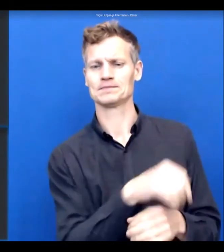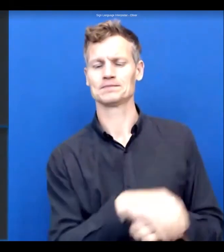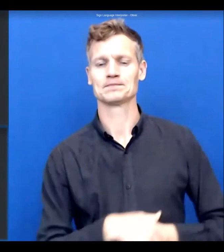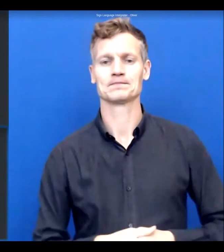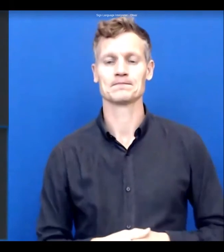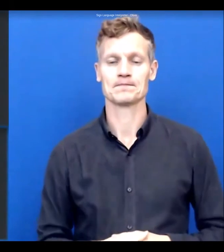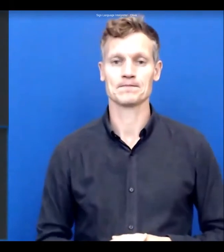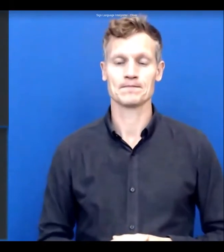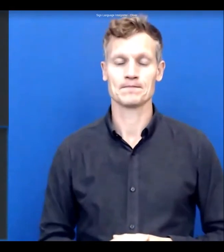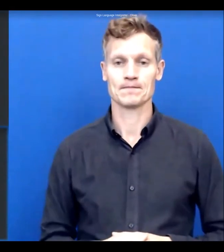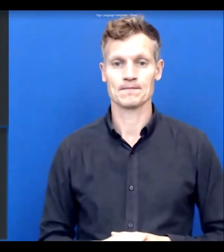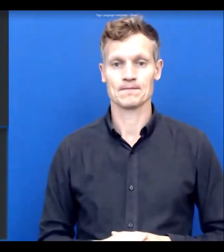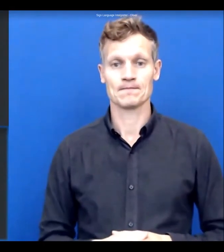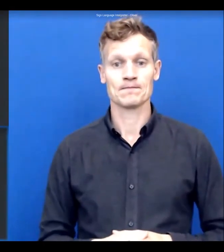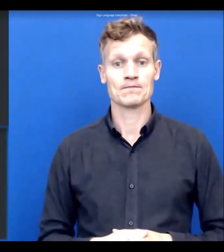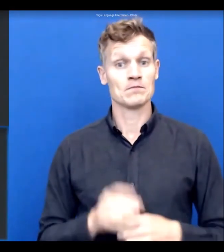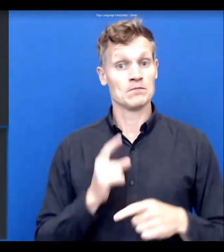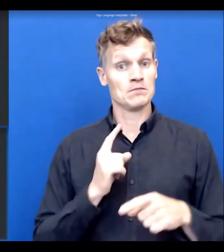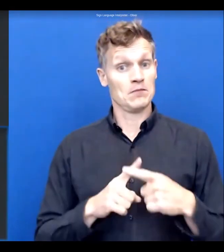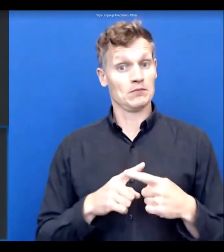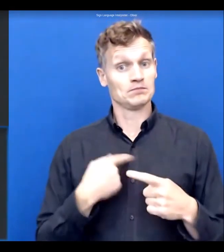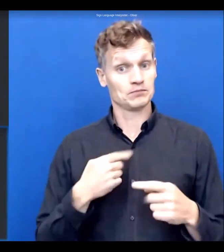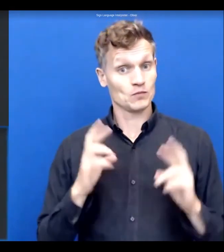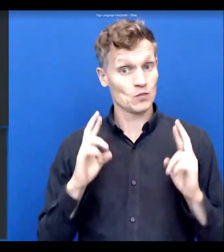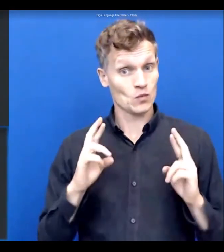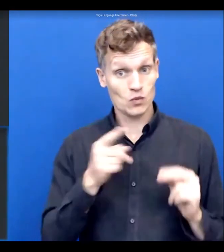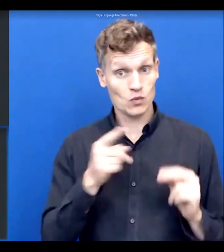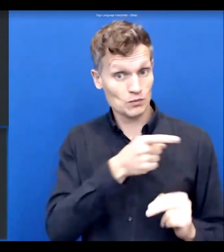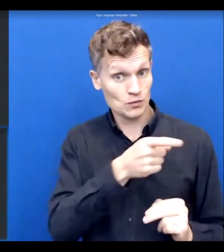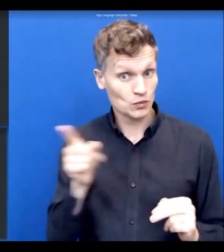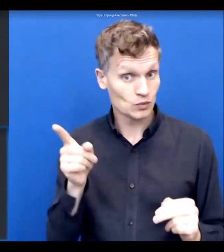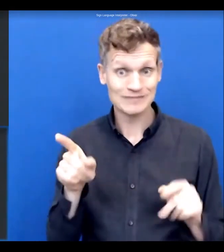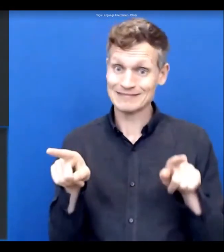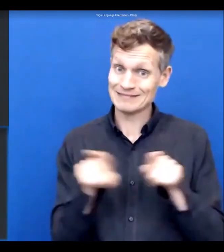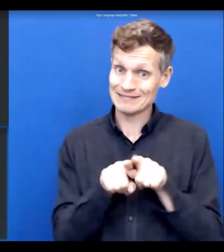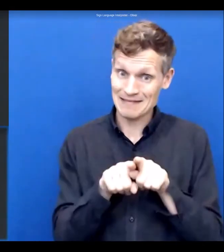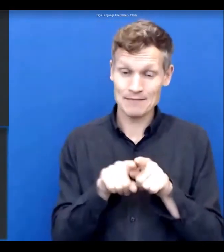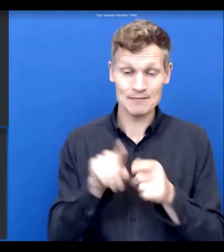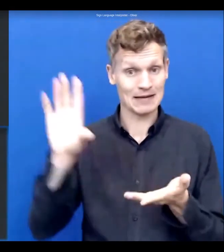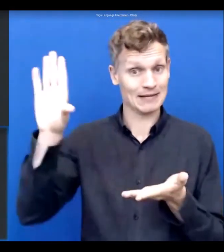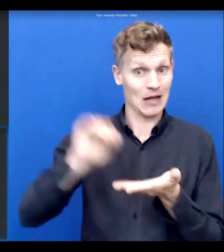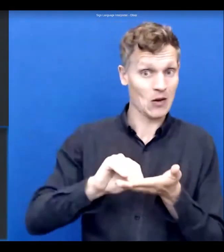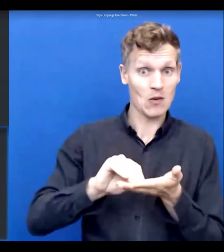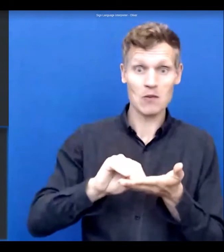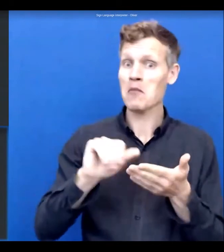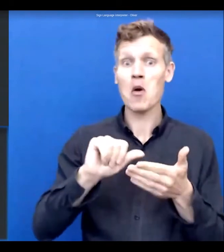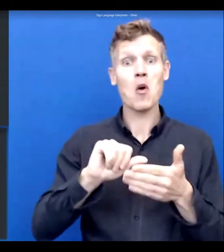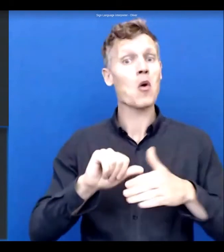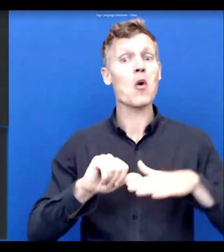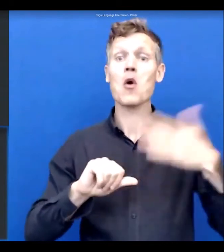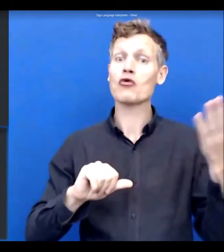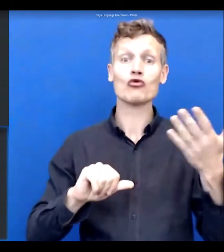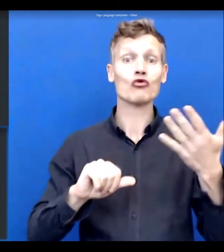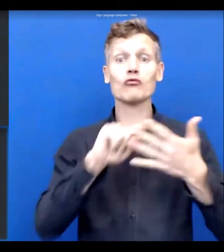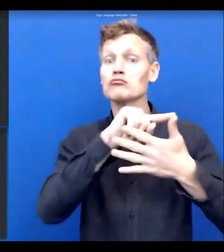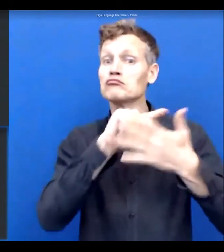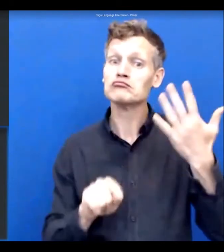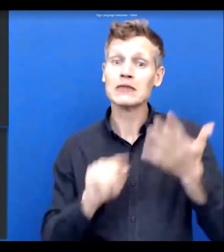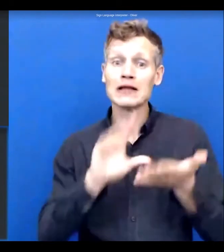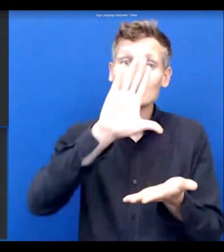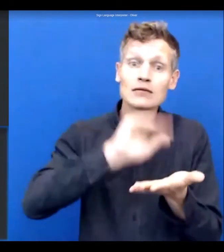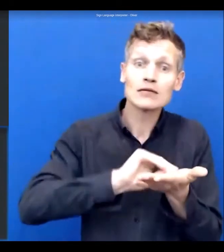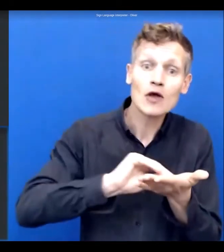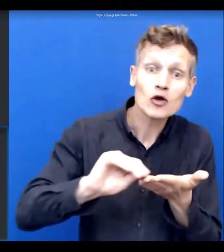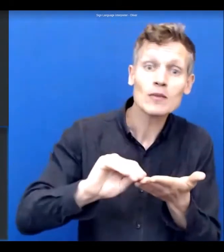I also invite you to do the same with the other documents, deliverables, and reports that you can find in the same page.